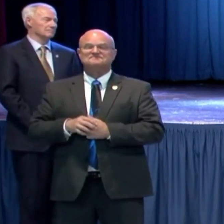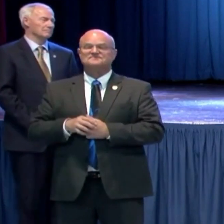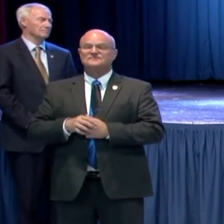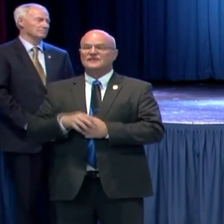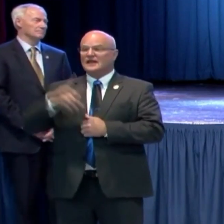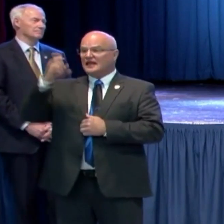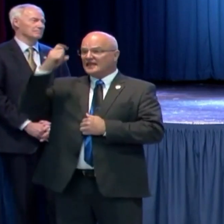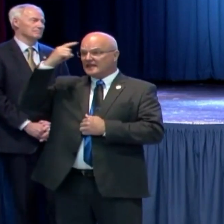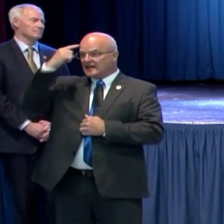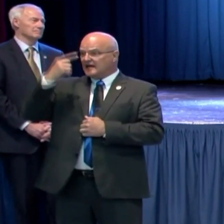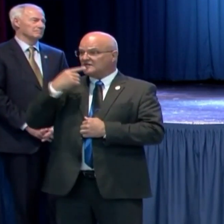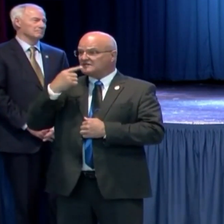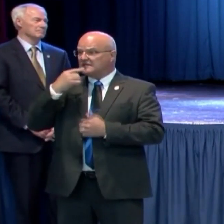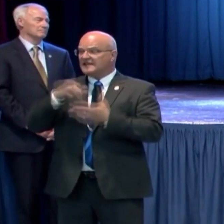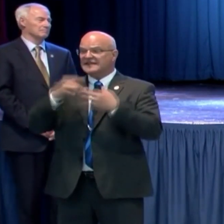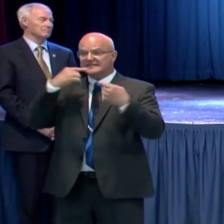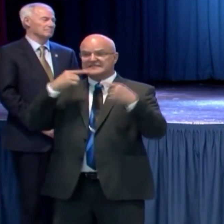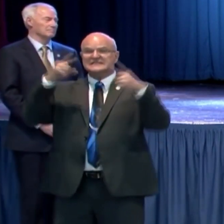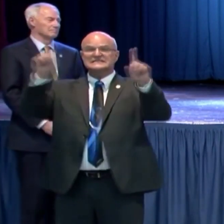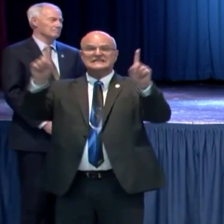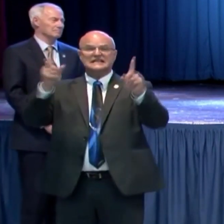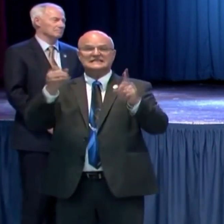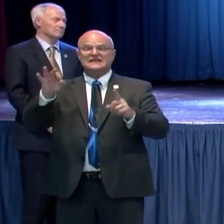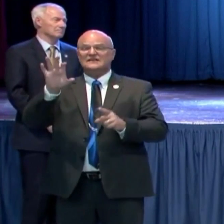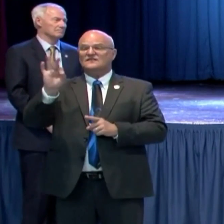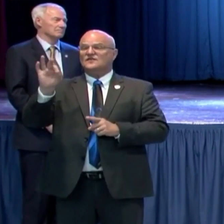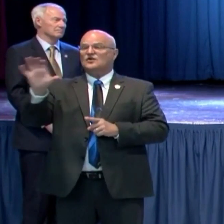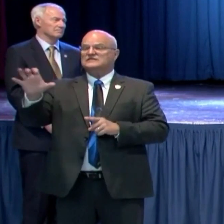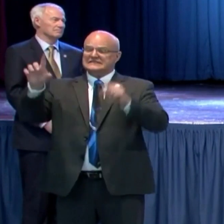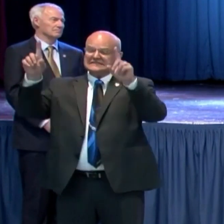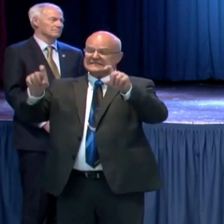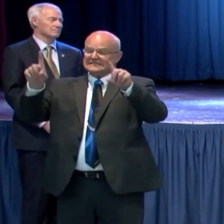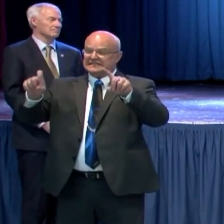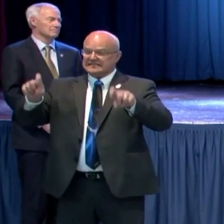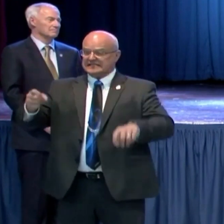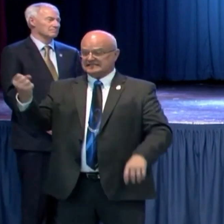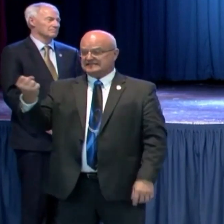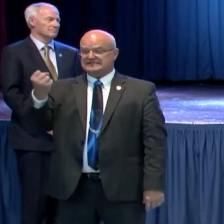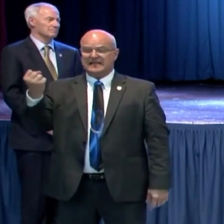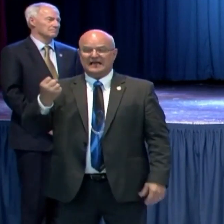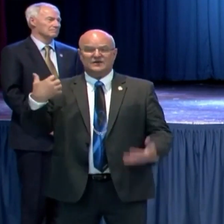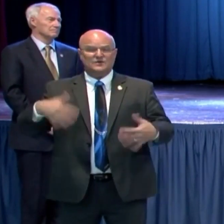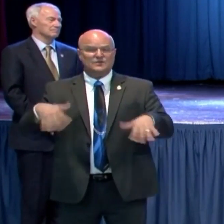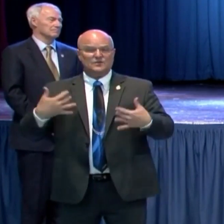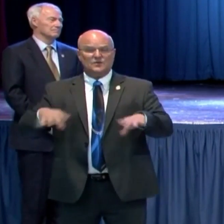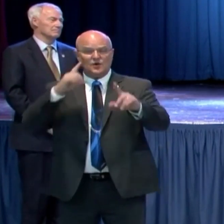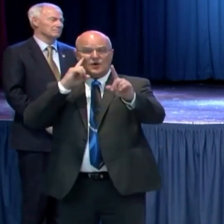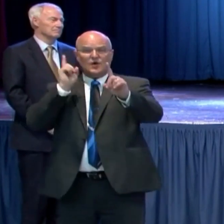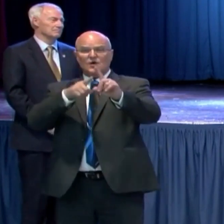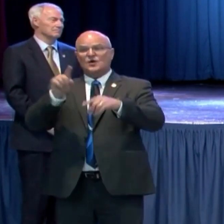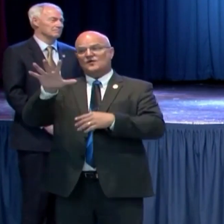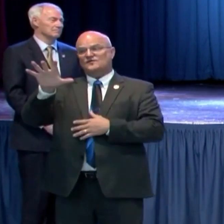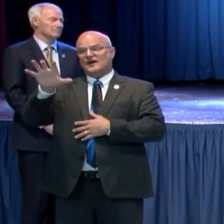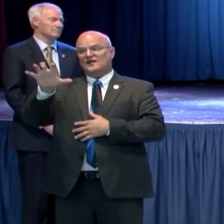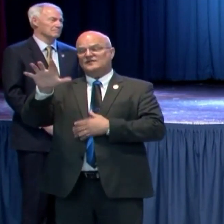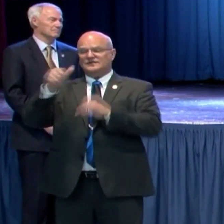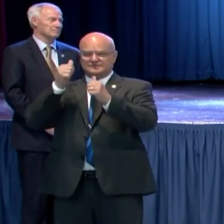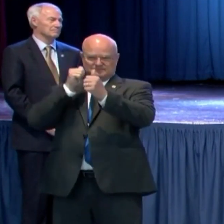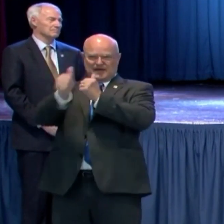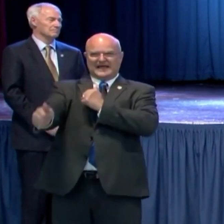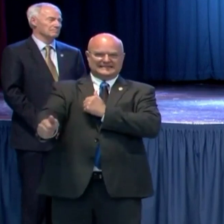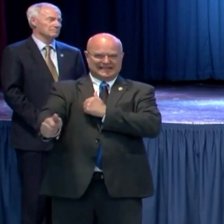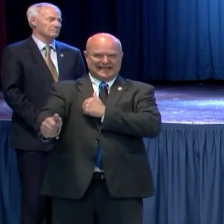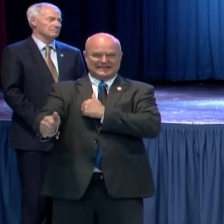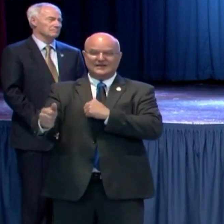The governor has mentioned the success of the Forest City testing on Saturday. We had a goal of 500, and we exceeded